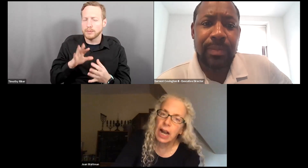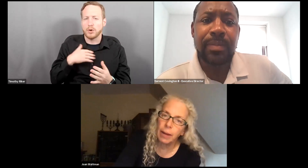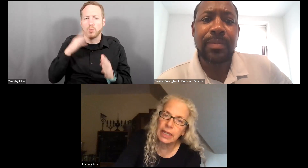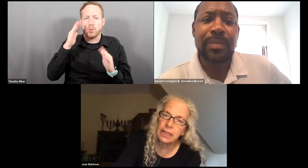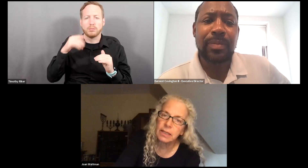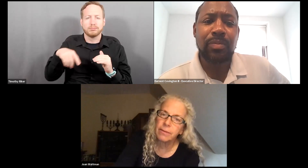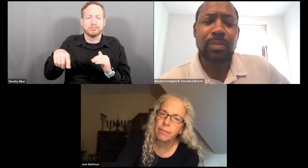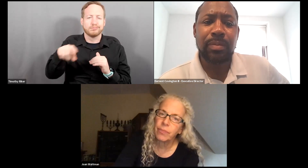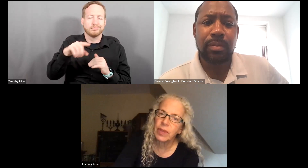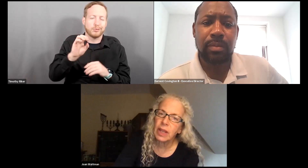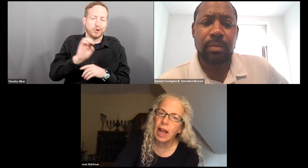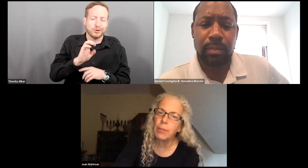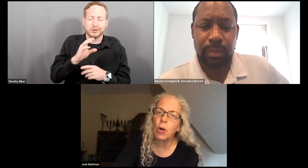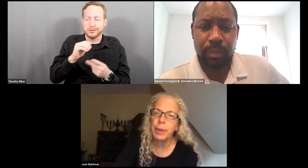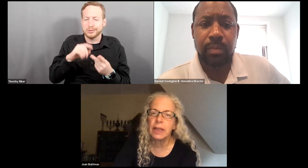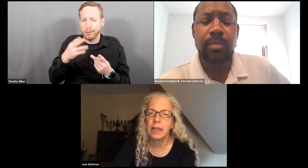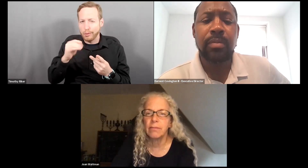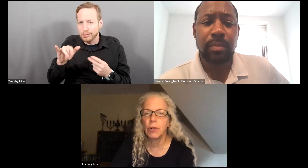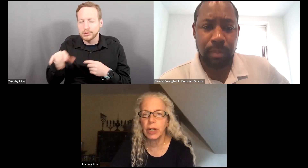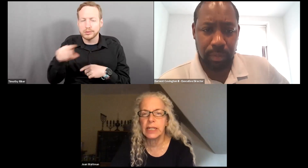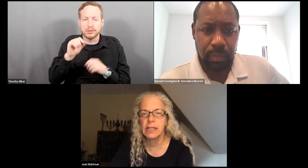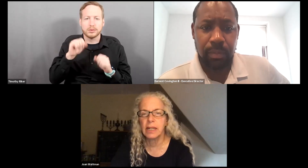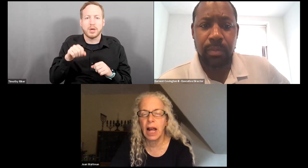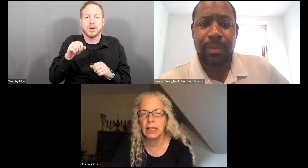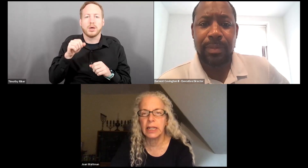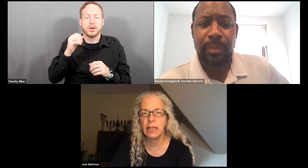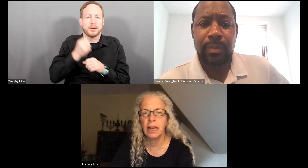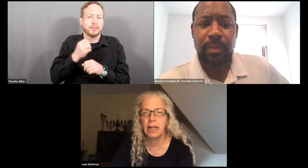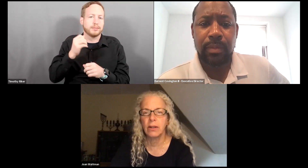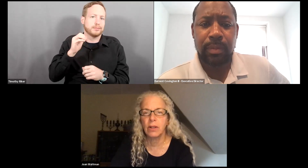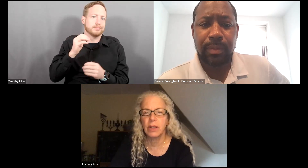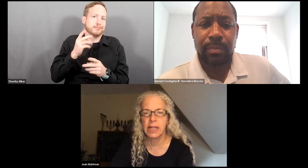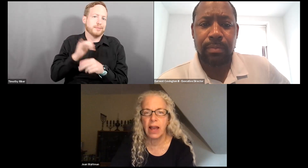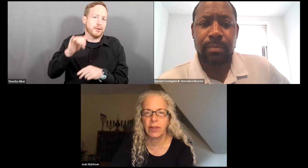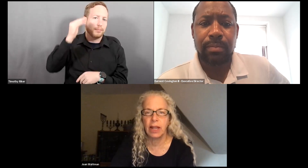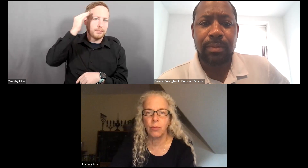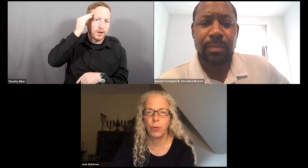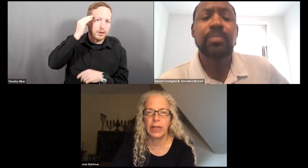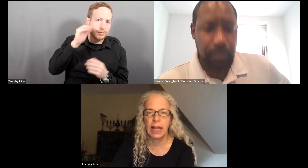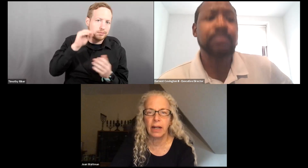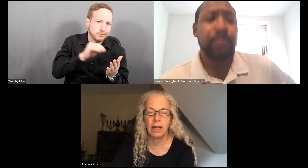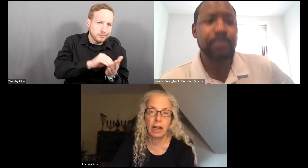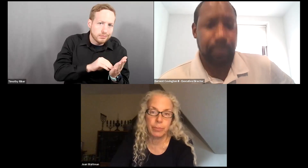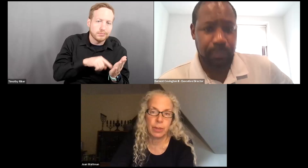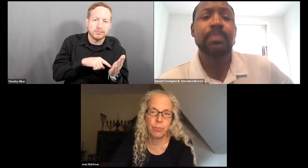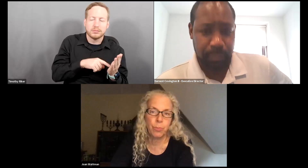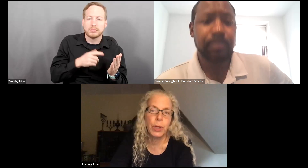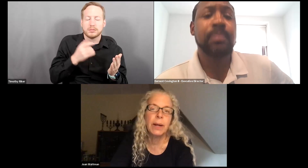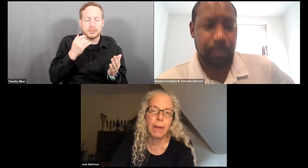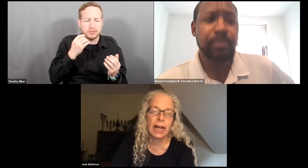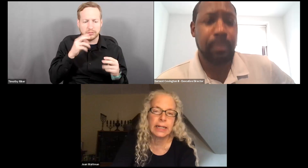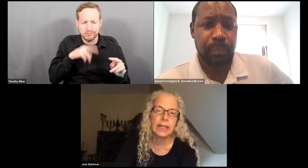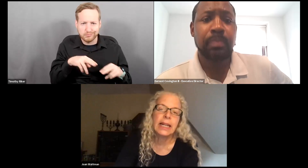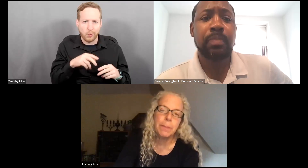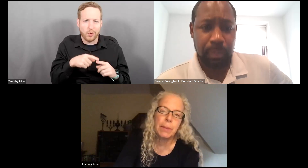your comment, I'm hoping that Ernest, Holly, and the staff can bring that up to put it